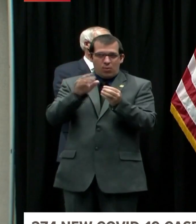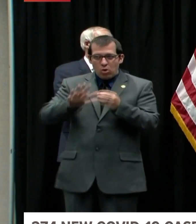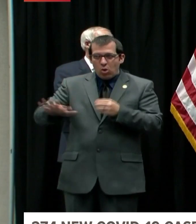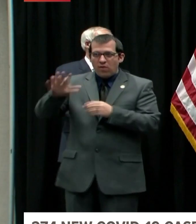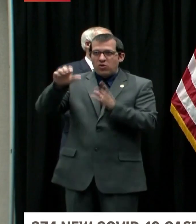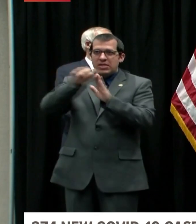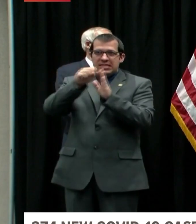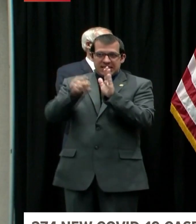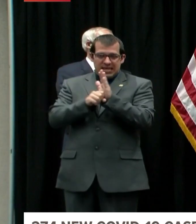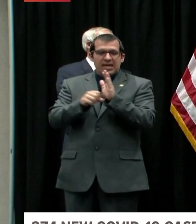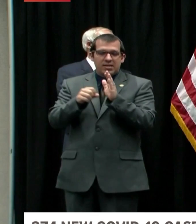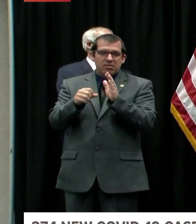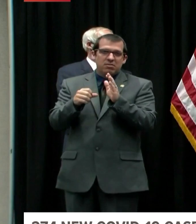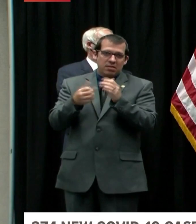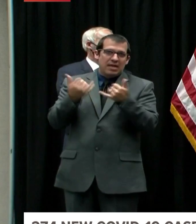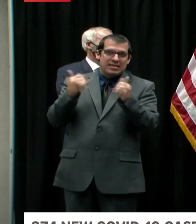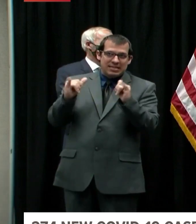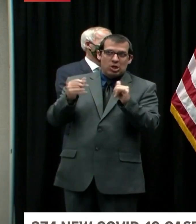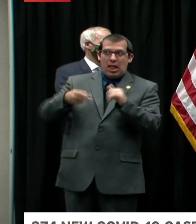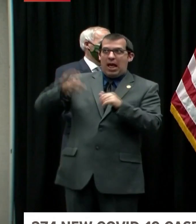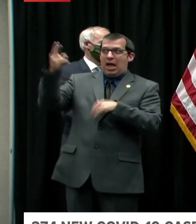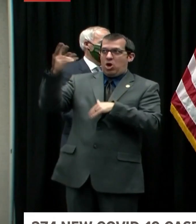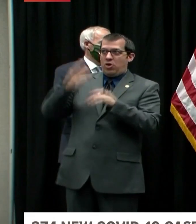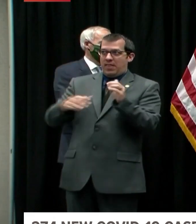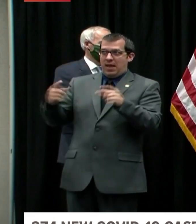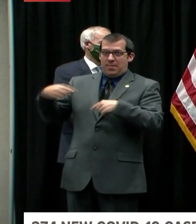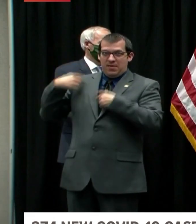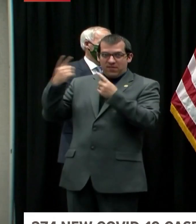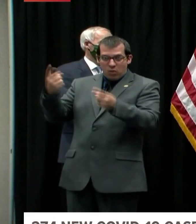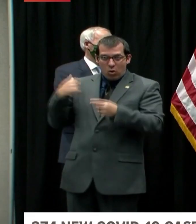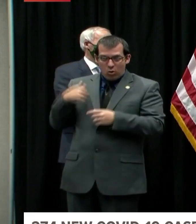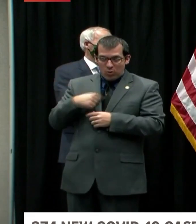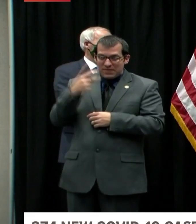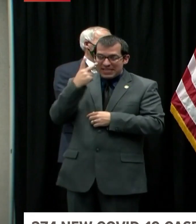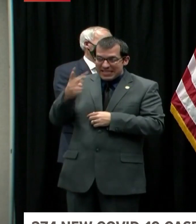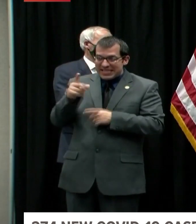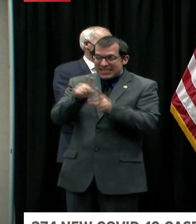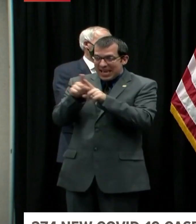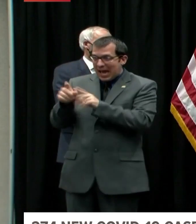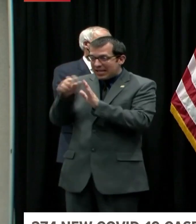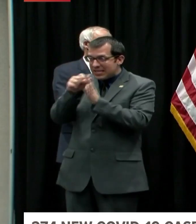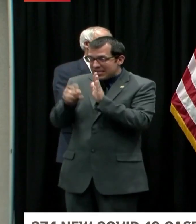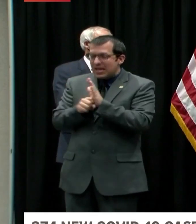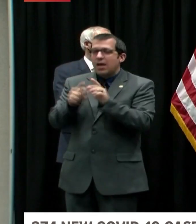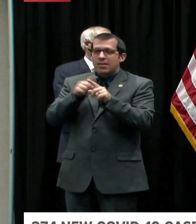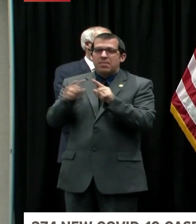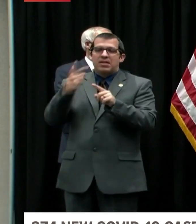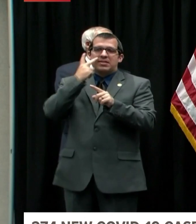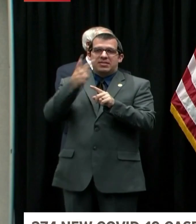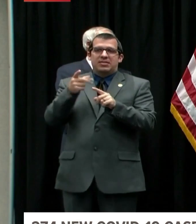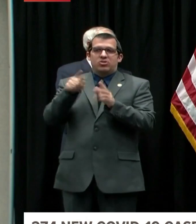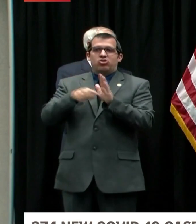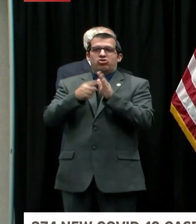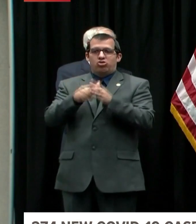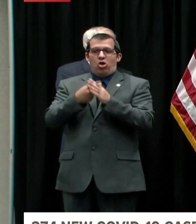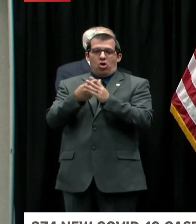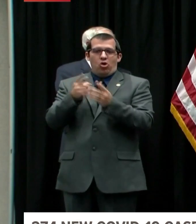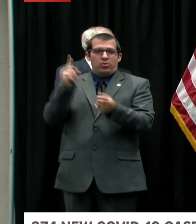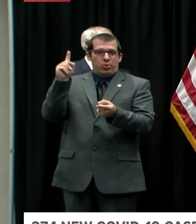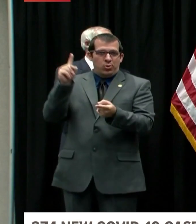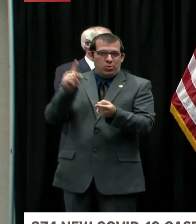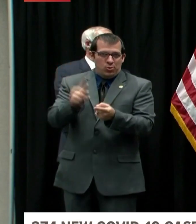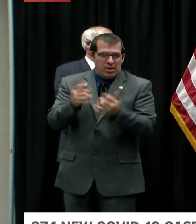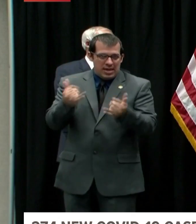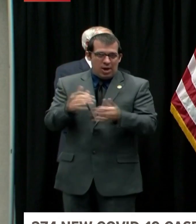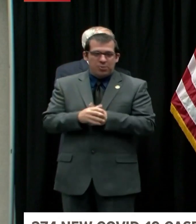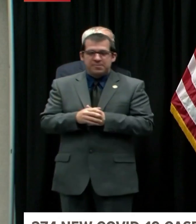state, well, certainly are still much higher than we've ever seen as a state. Collectively, we see them moving in the right direction. And do want to talk